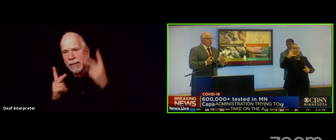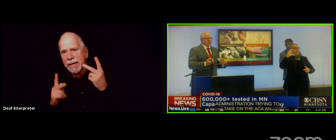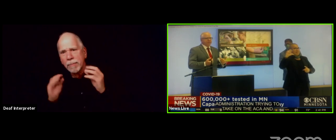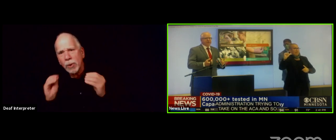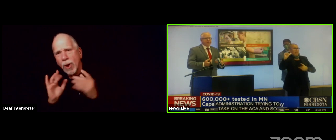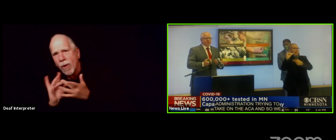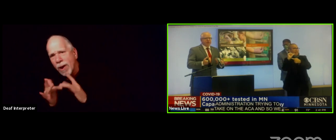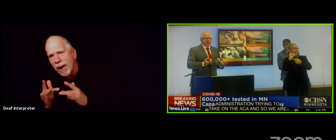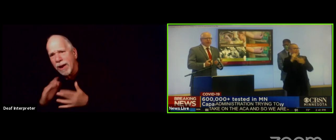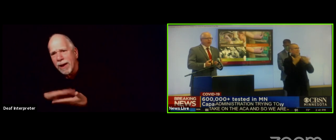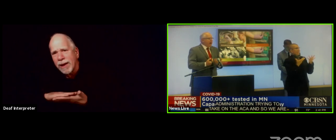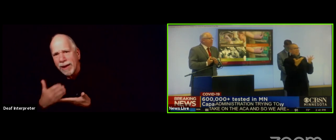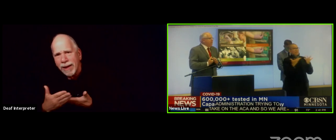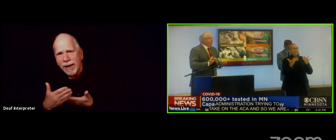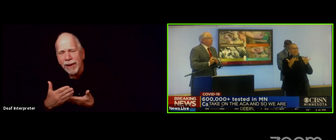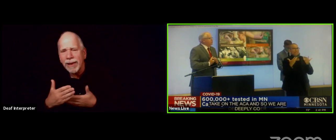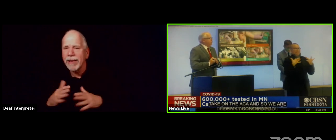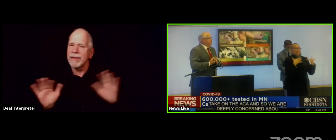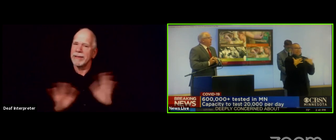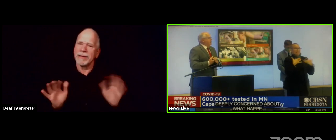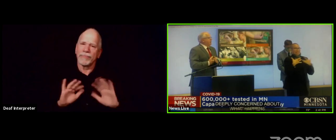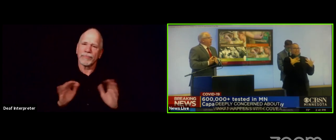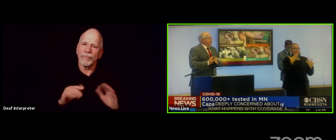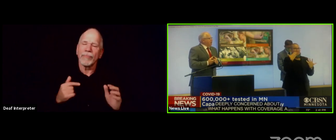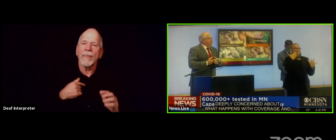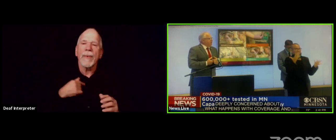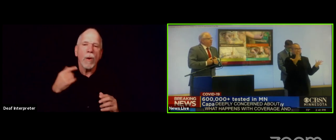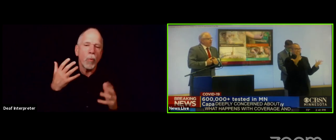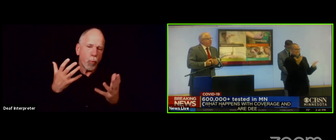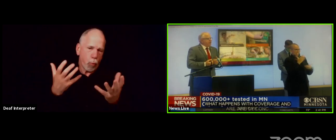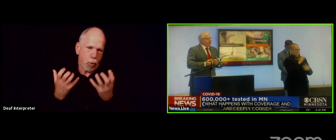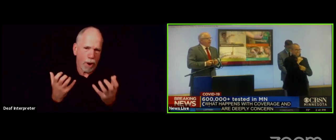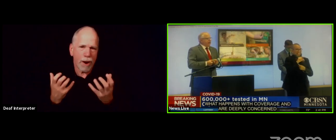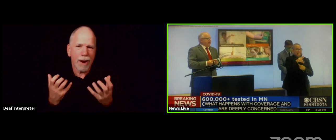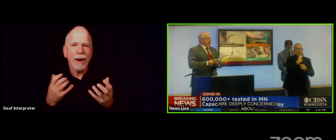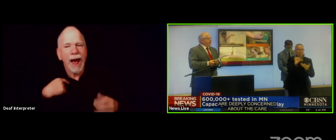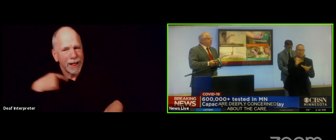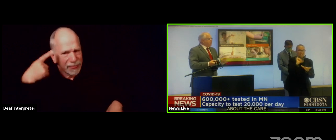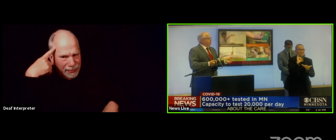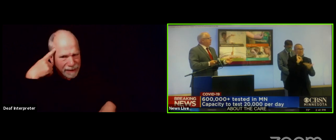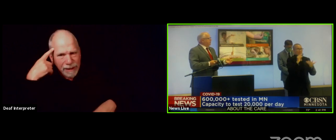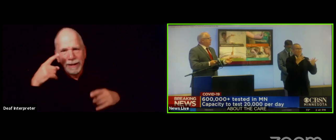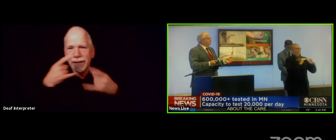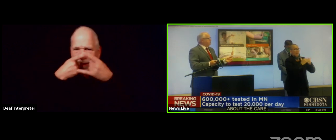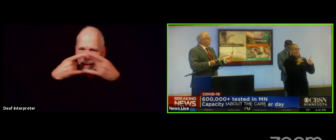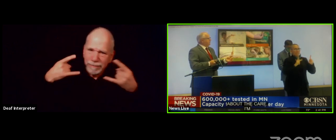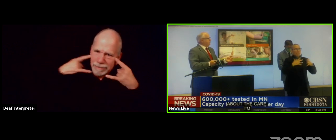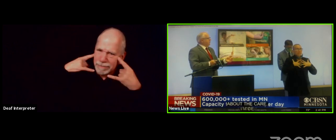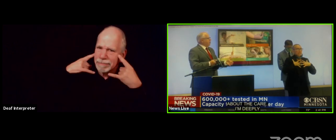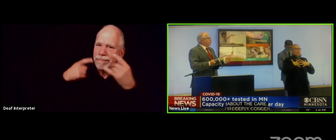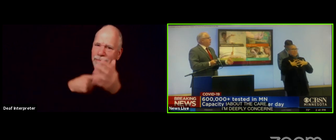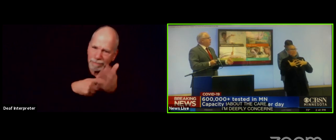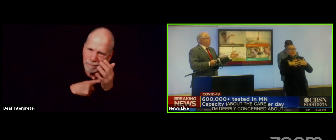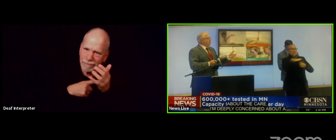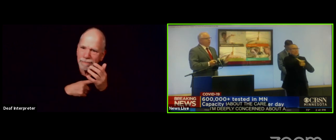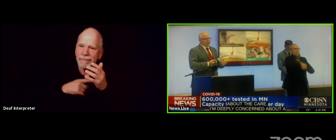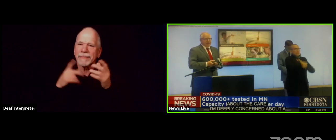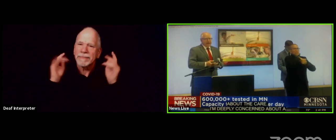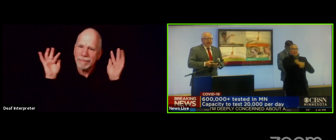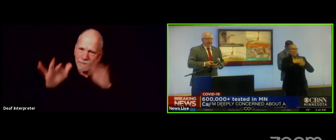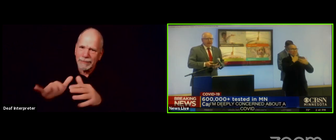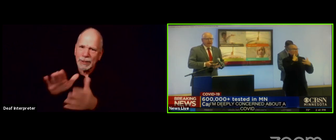coverage. We're deeply concerned about the care. I'm deeply concerned about a COVID infection being a pre-existing condition, because what we don't know about